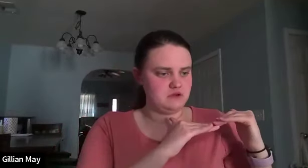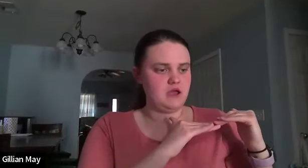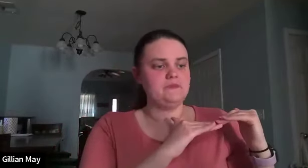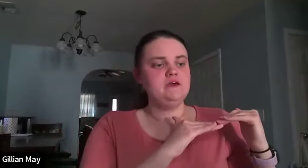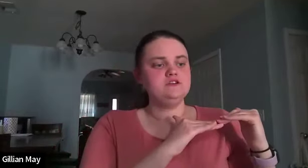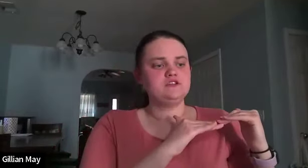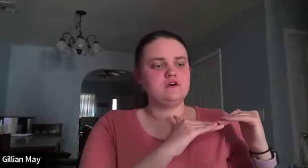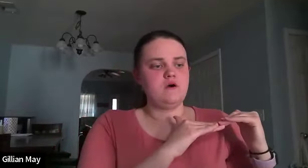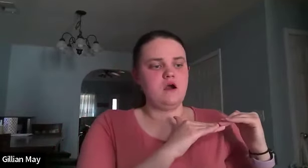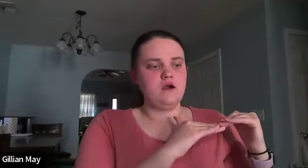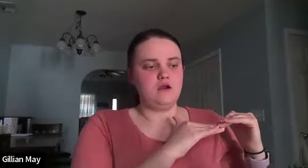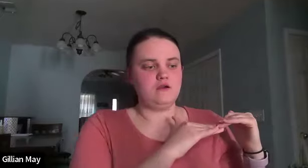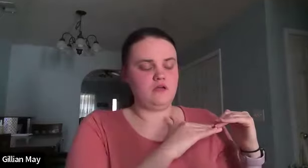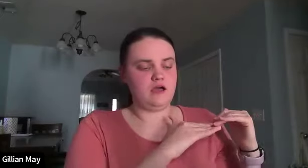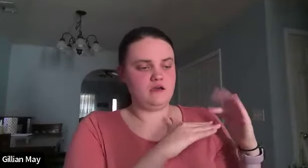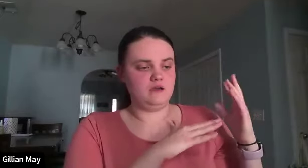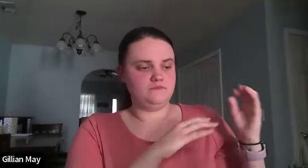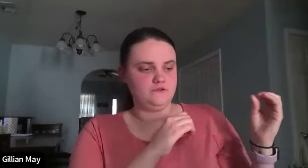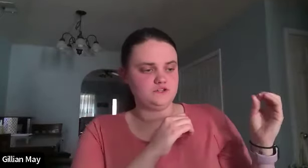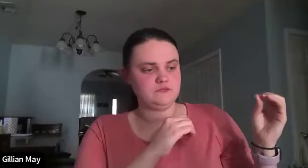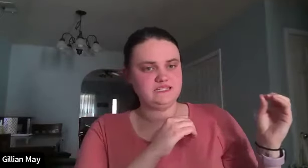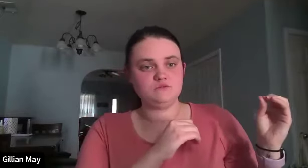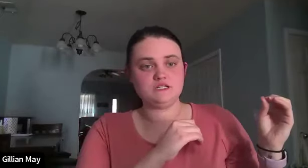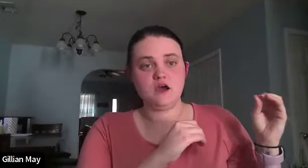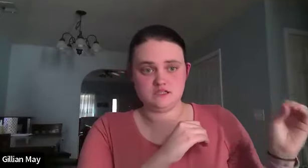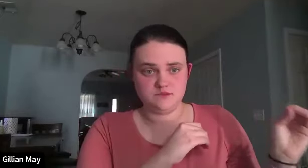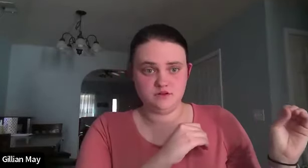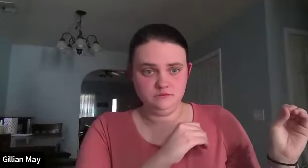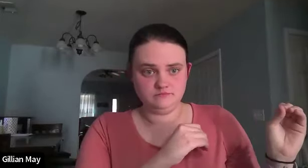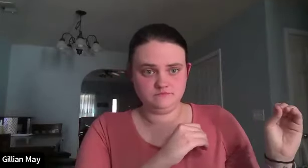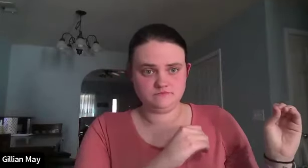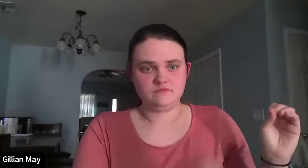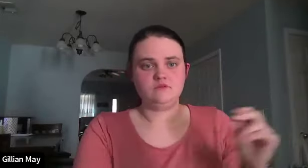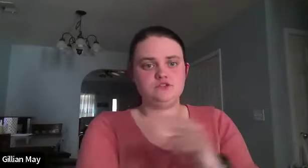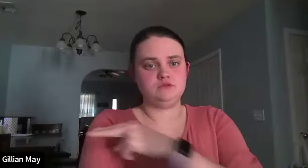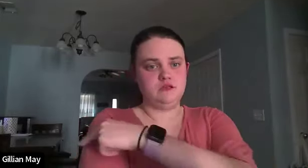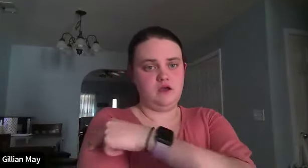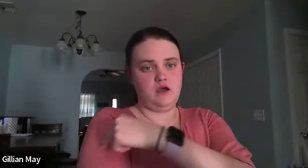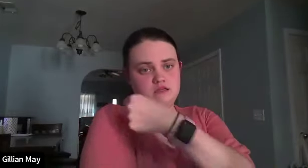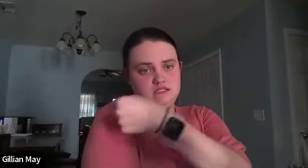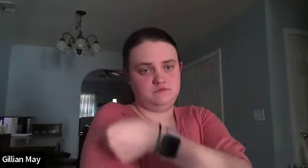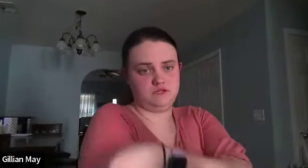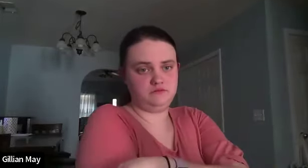Okay, so our the first one we did was hospital, which was hospital.